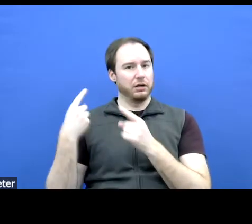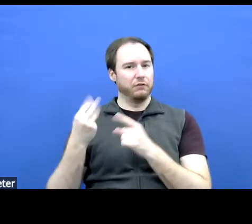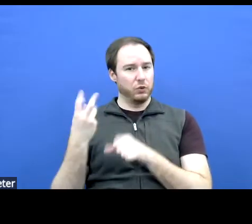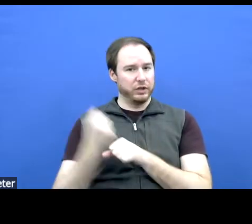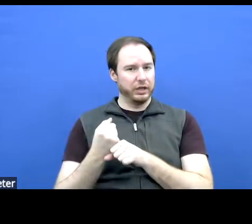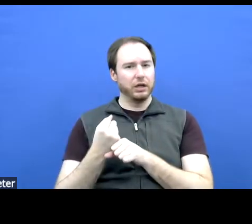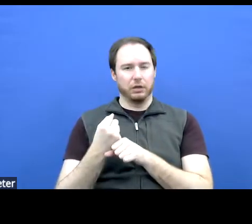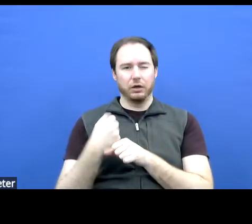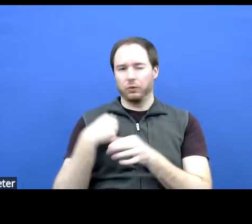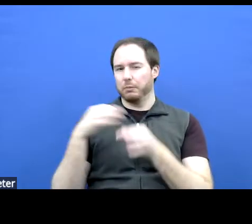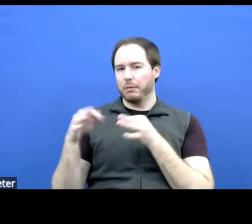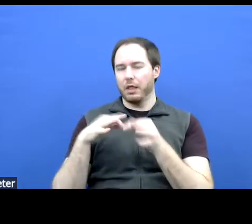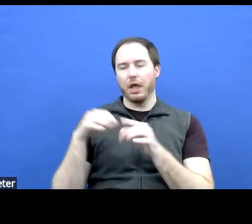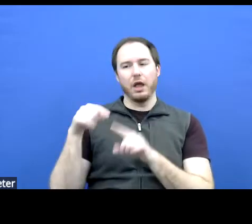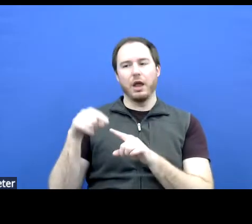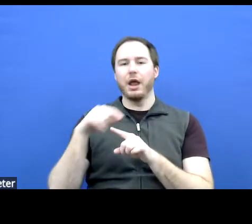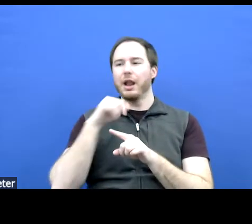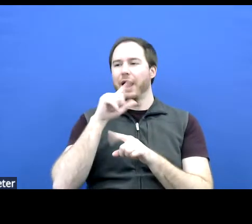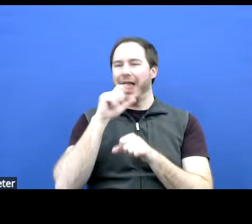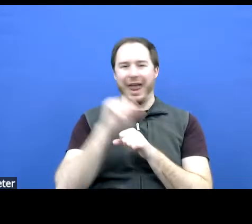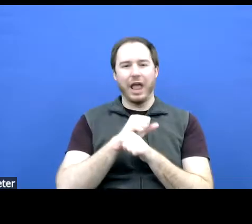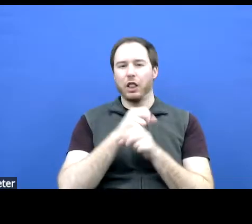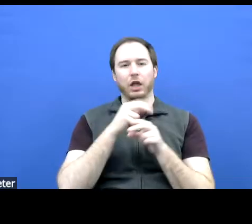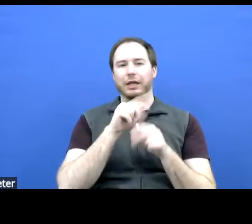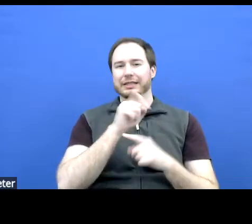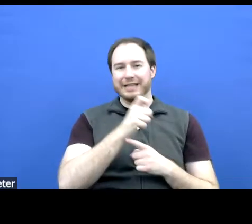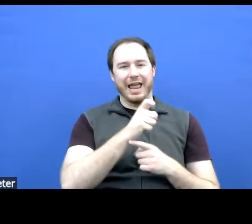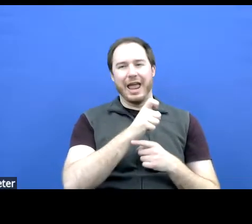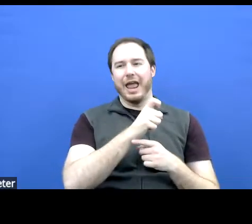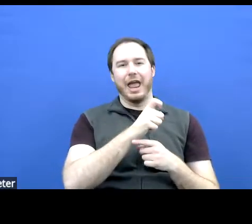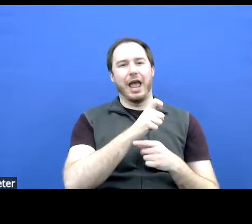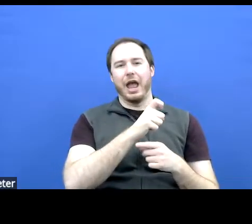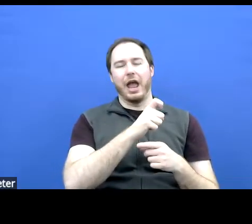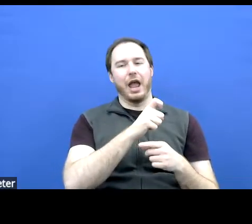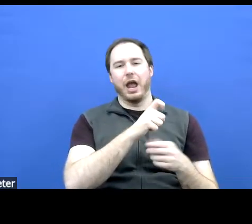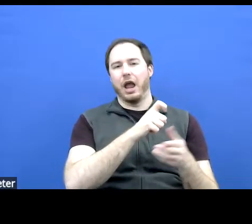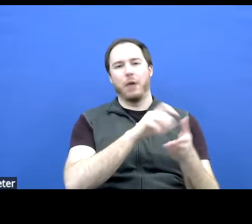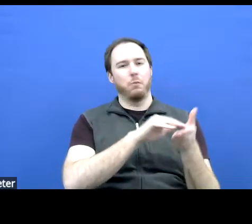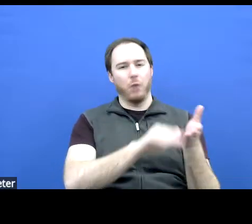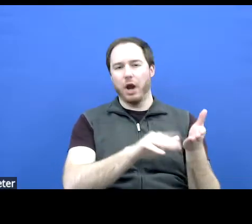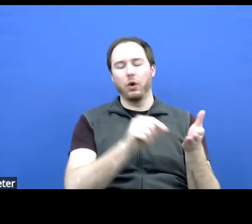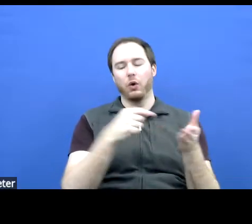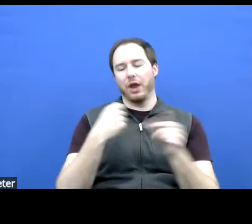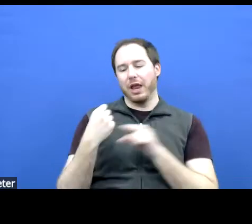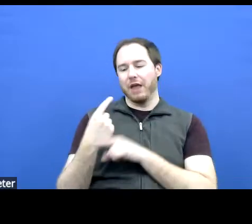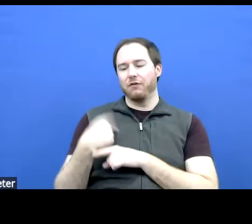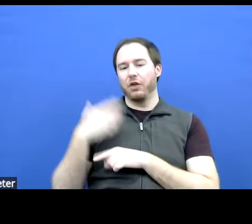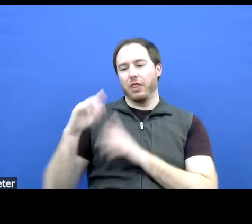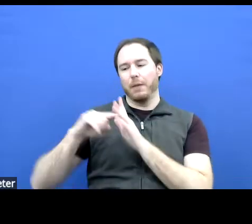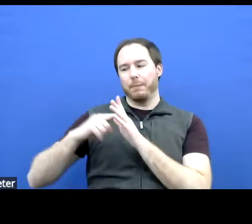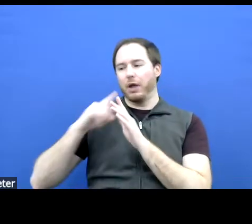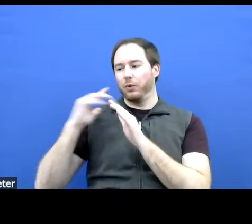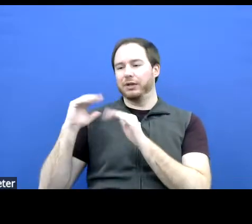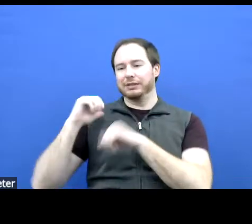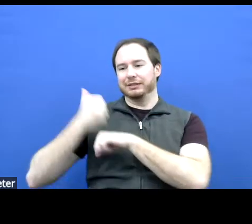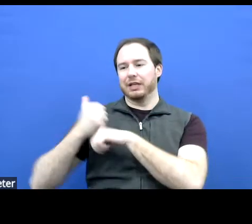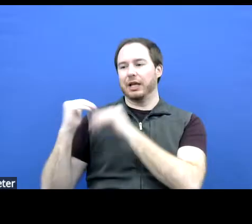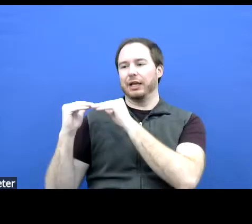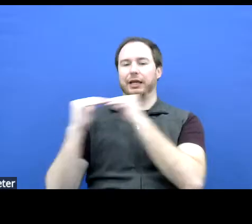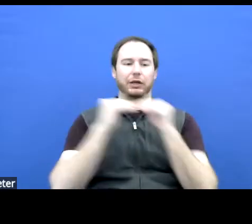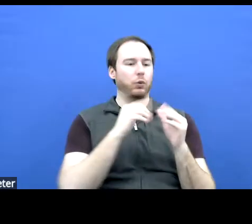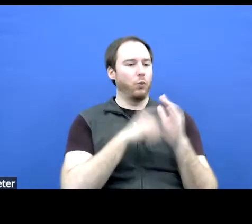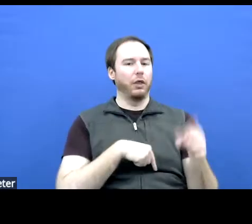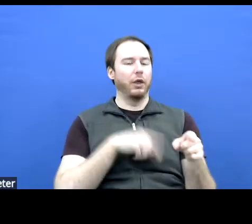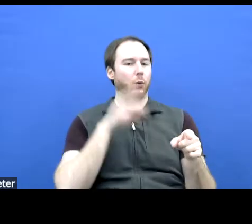people understand, they're not actually getting a tax break. Every year we set the pilot equal to what they would have otherwise paid